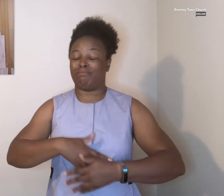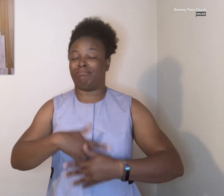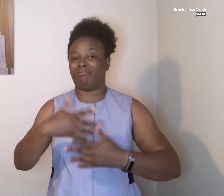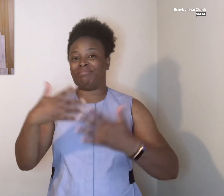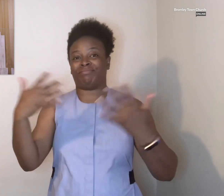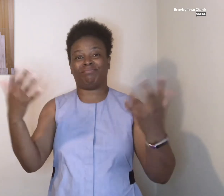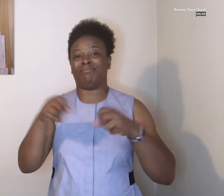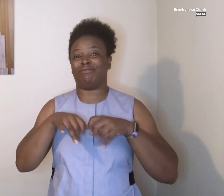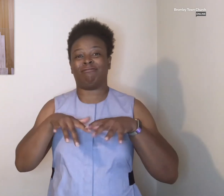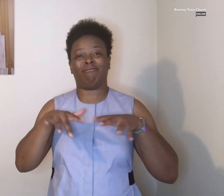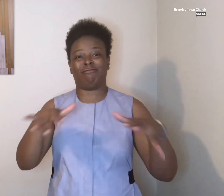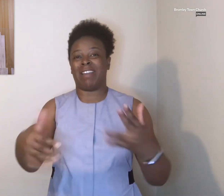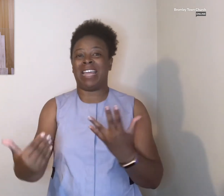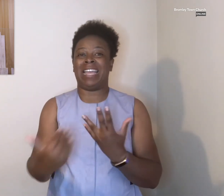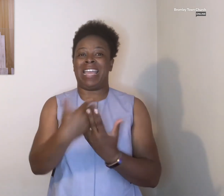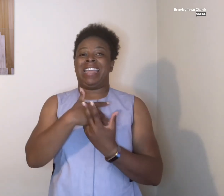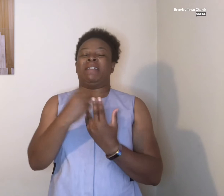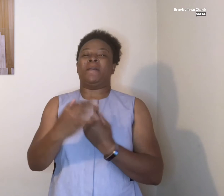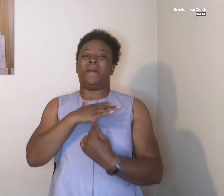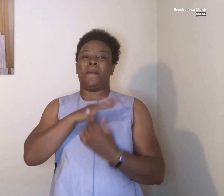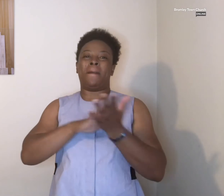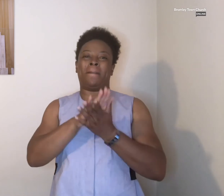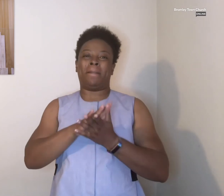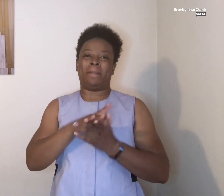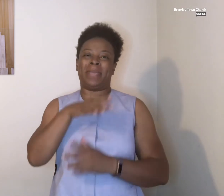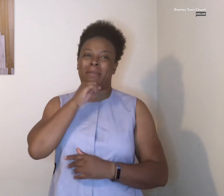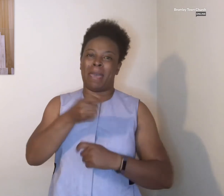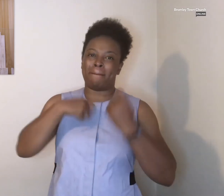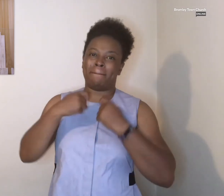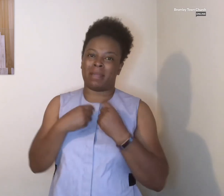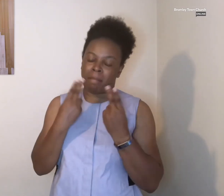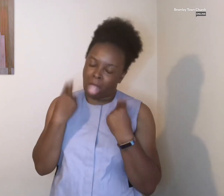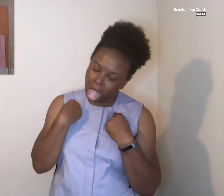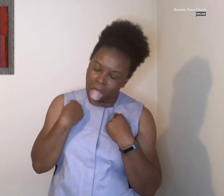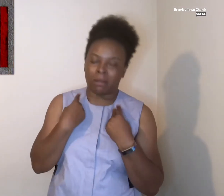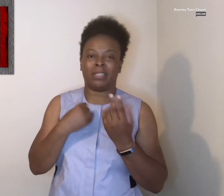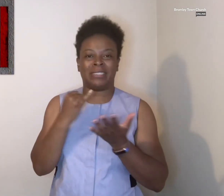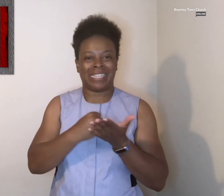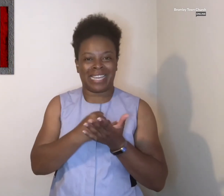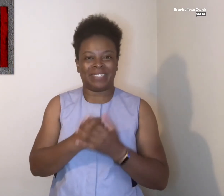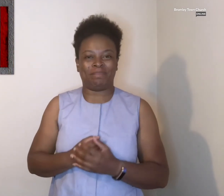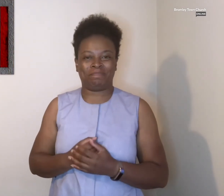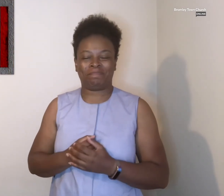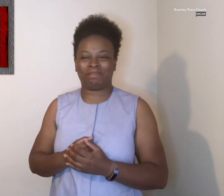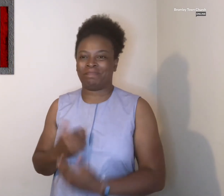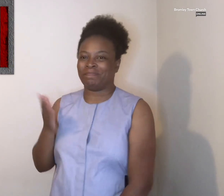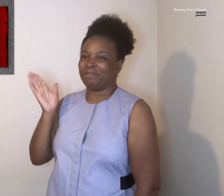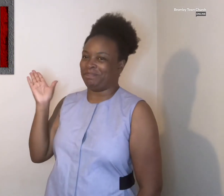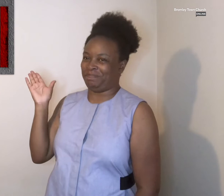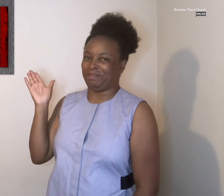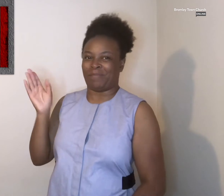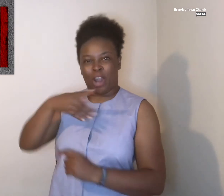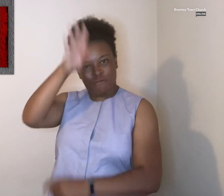under the influence of sin. In Romans 5:12, Paul teaches this. When Adam sinned, he said,